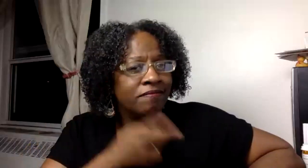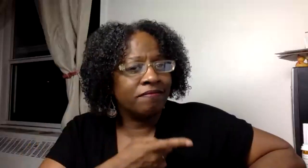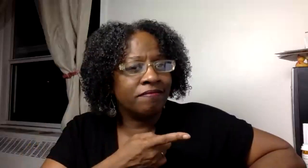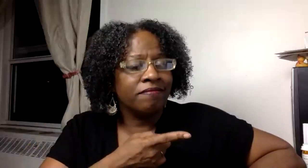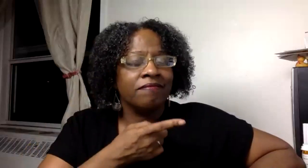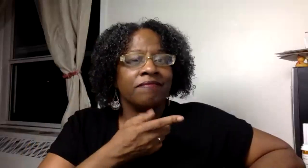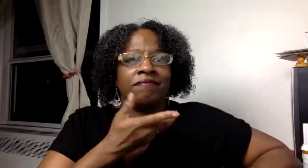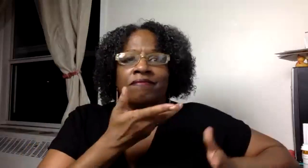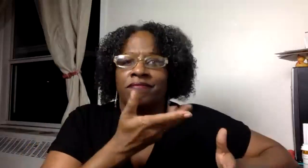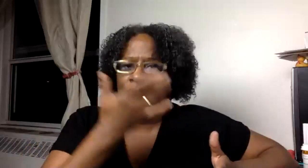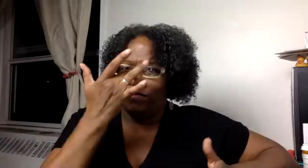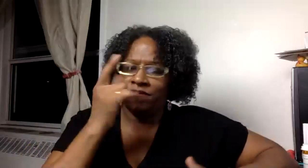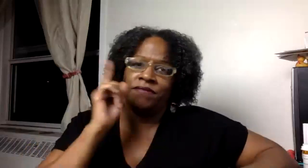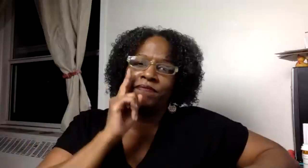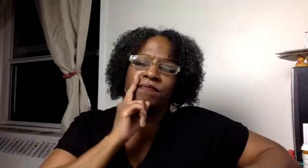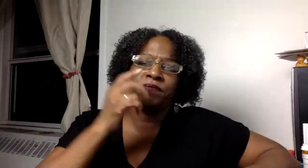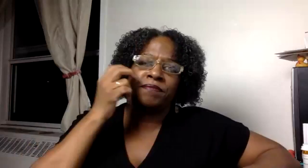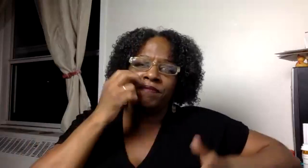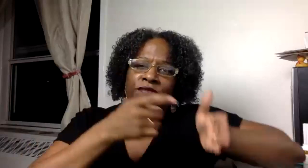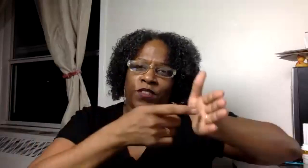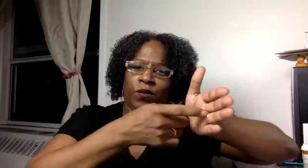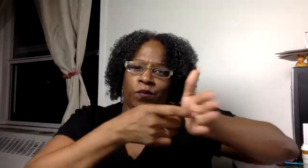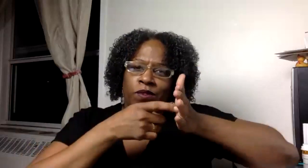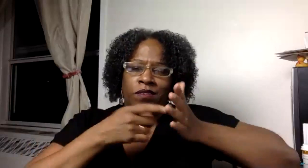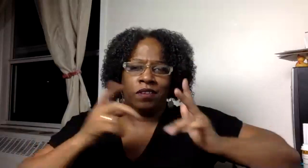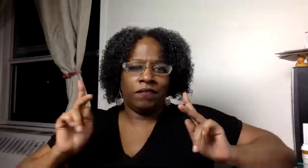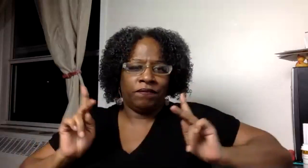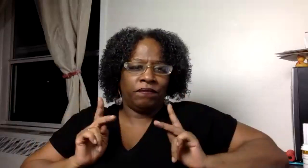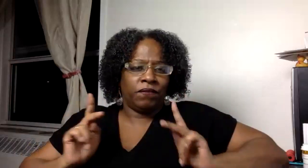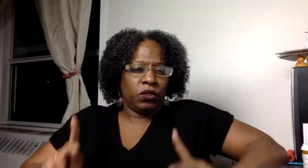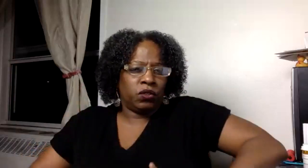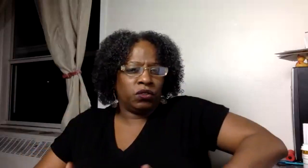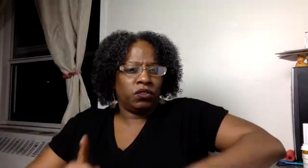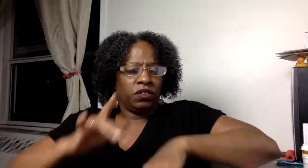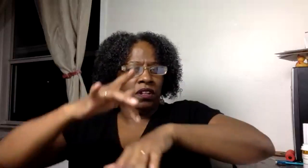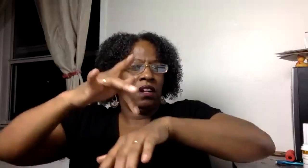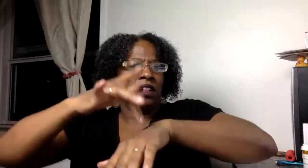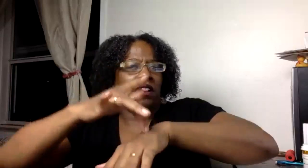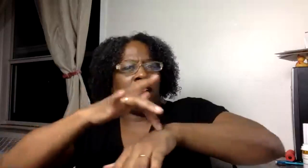how do we support the deafblind community? How do we,